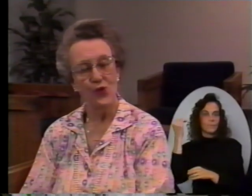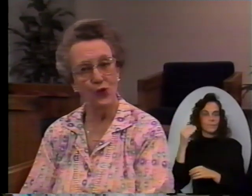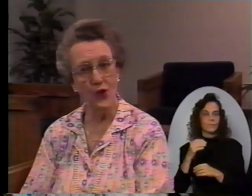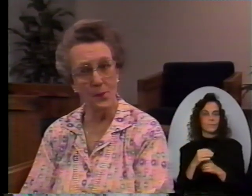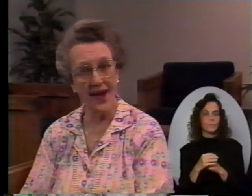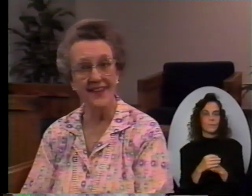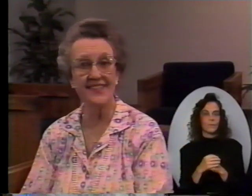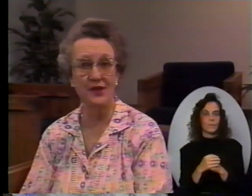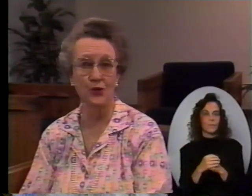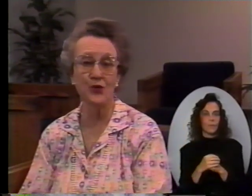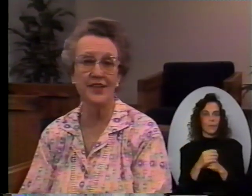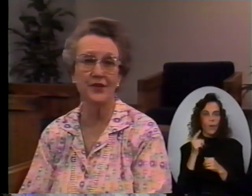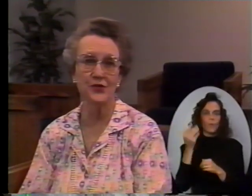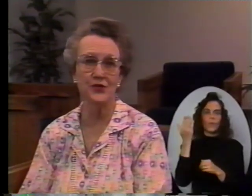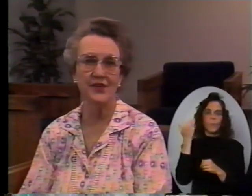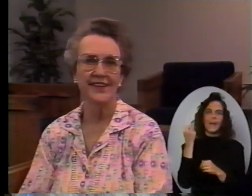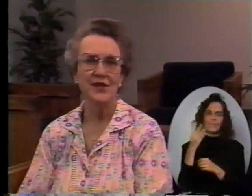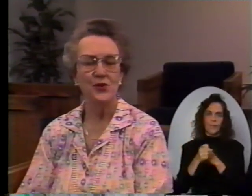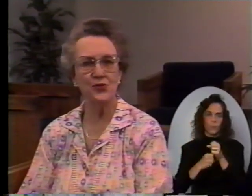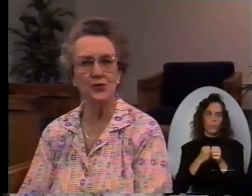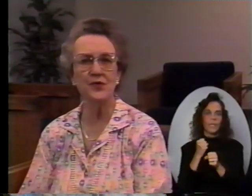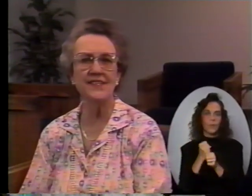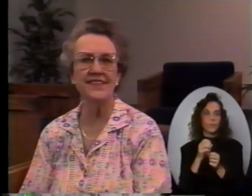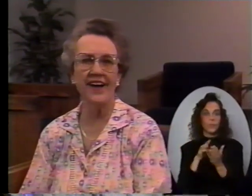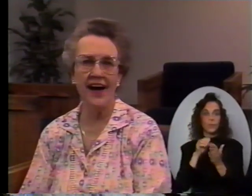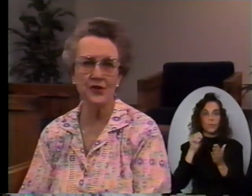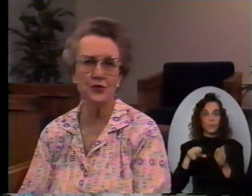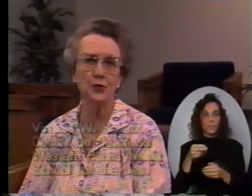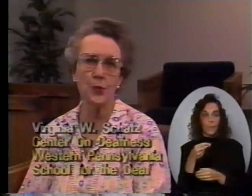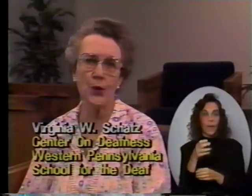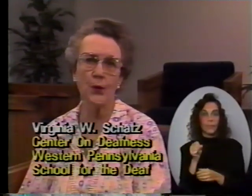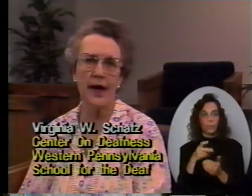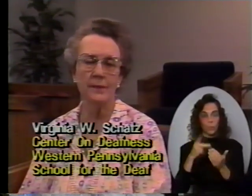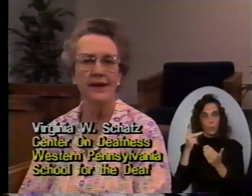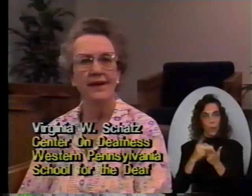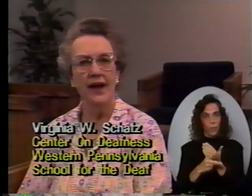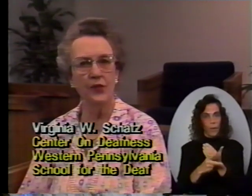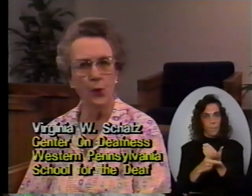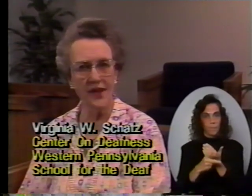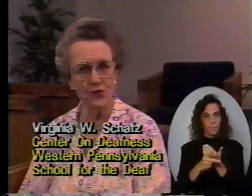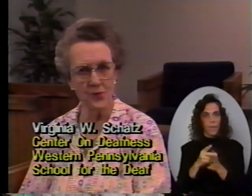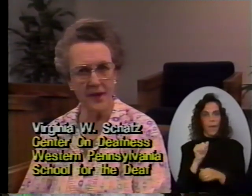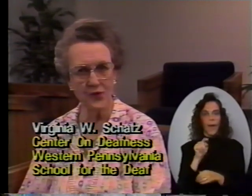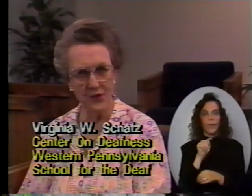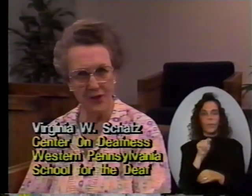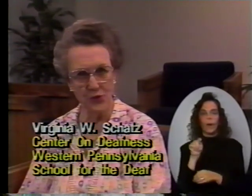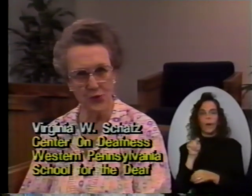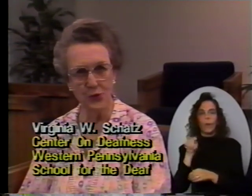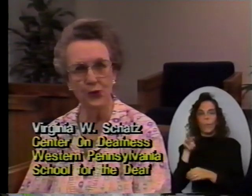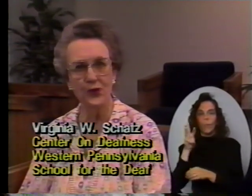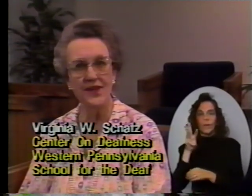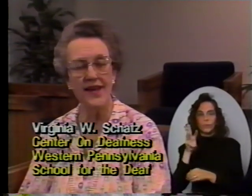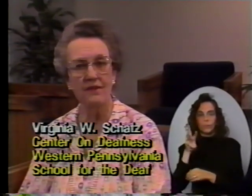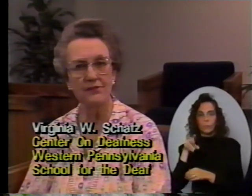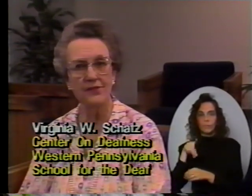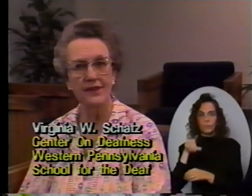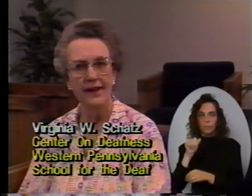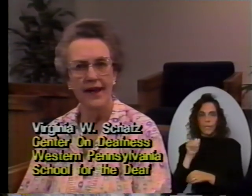For the past several years, students in the high school program at the Western Pennsylvania School for the Deaf